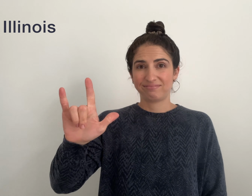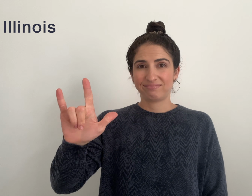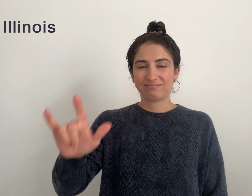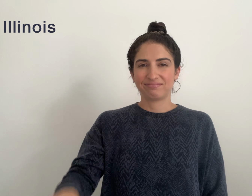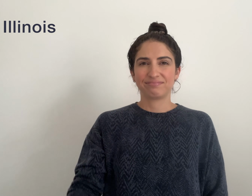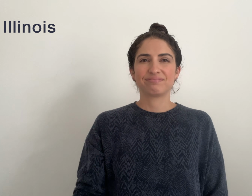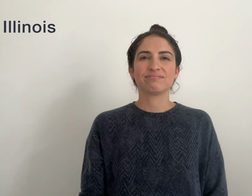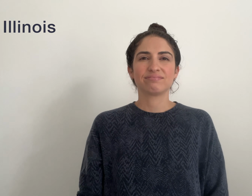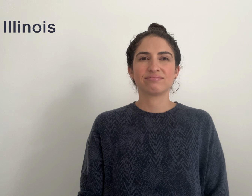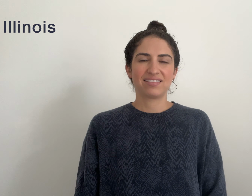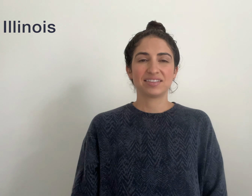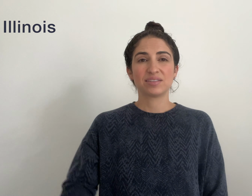Illinois,